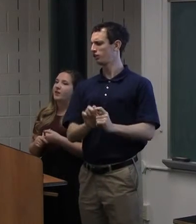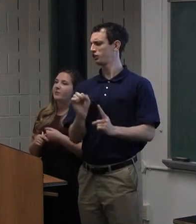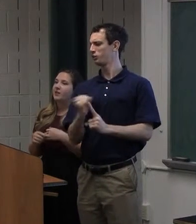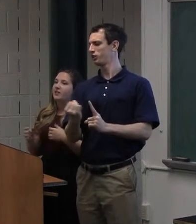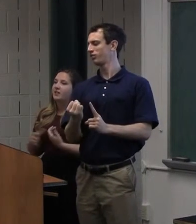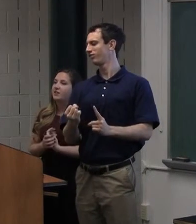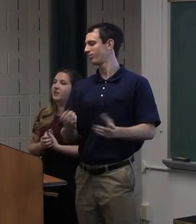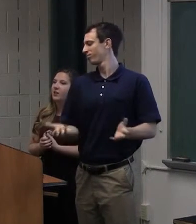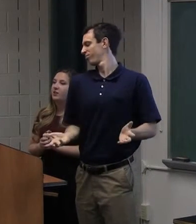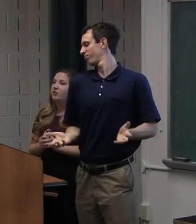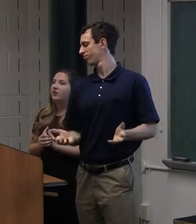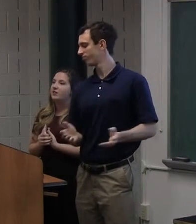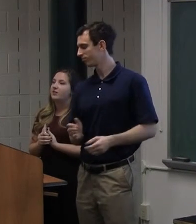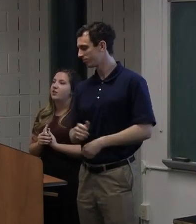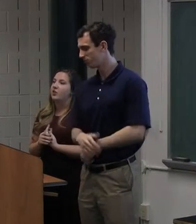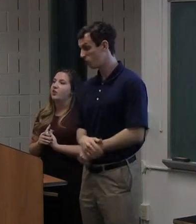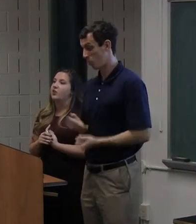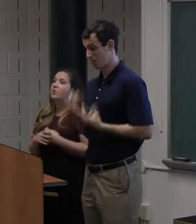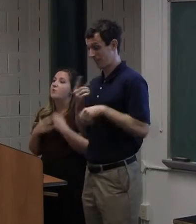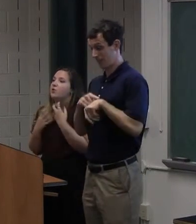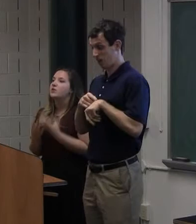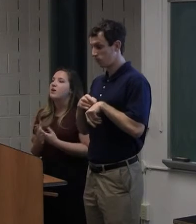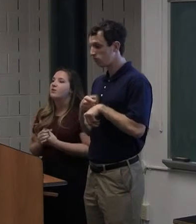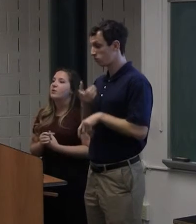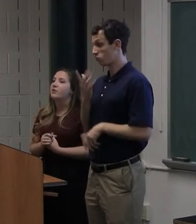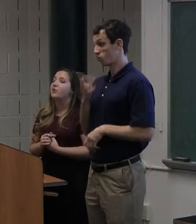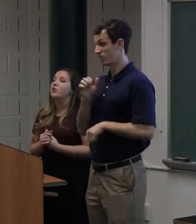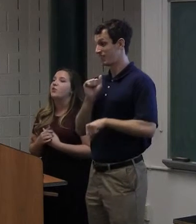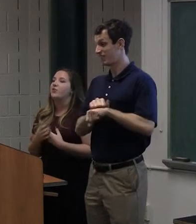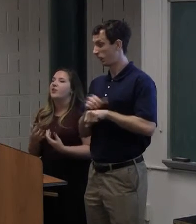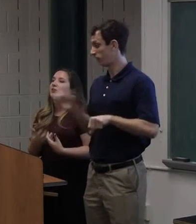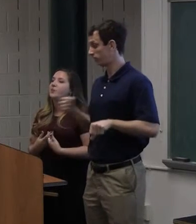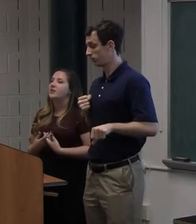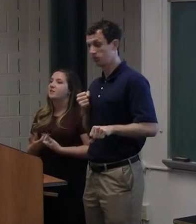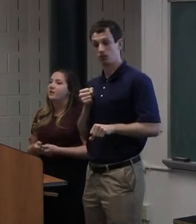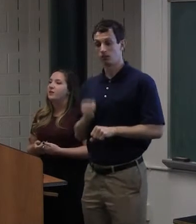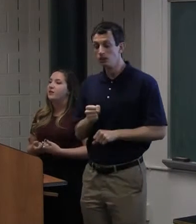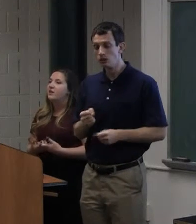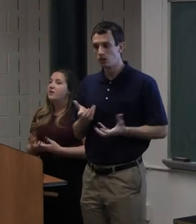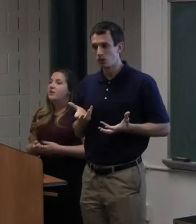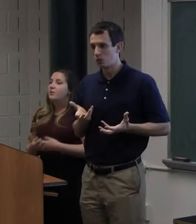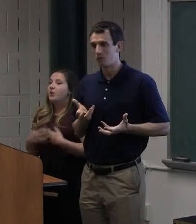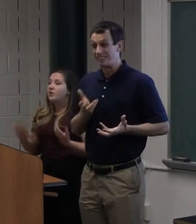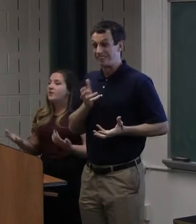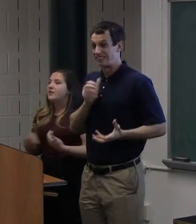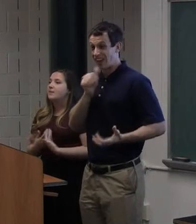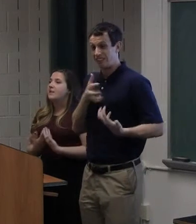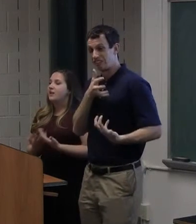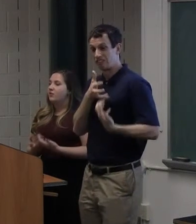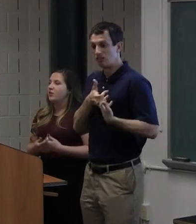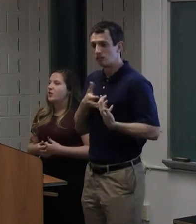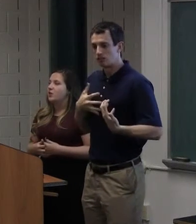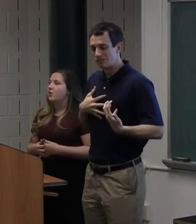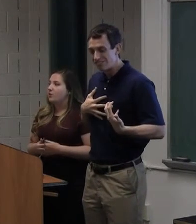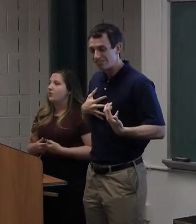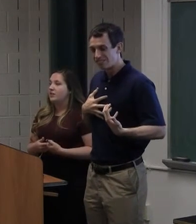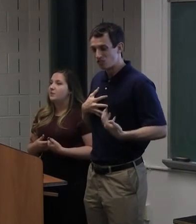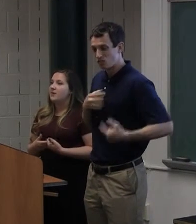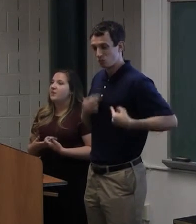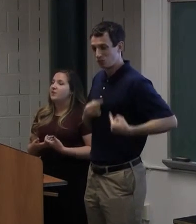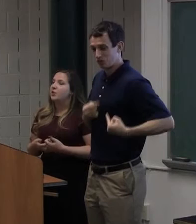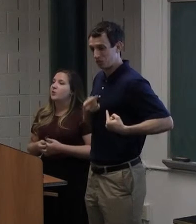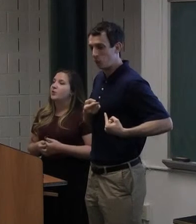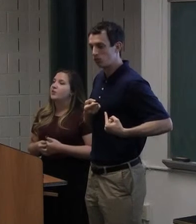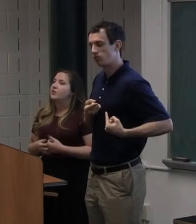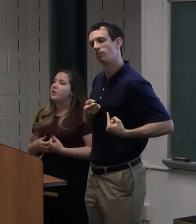where you're going to get placed on an assignment you necessarily aren't the most comfortable with, or you don't think you're the best fit, but you've accepted it and you need to go and you need